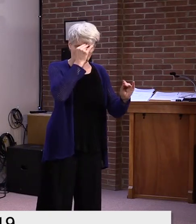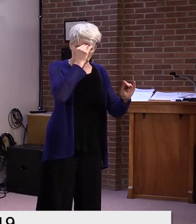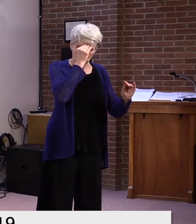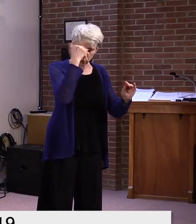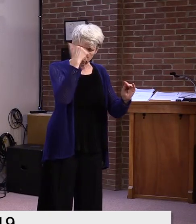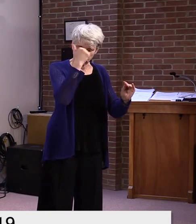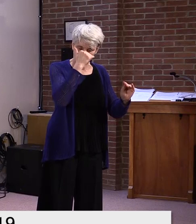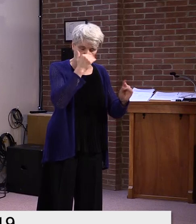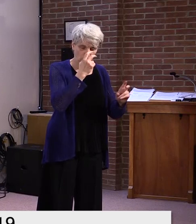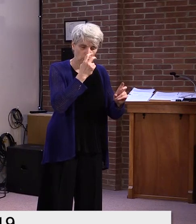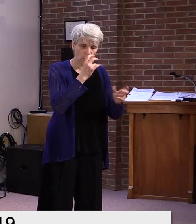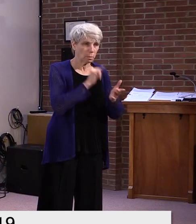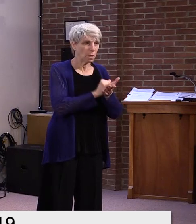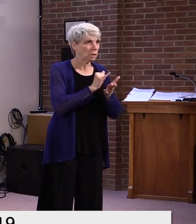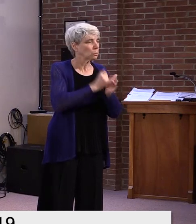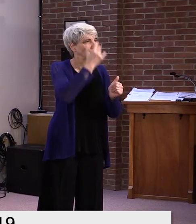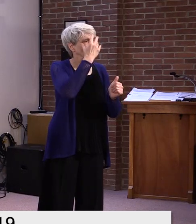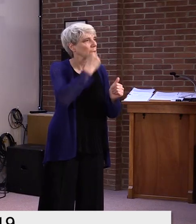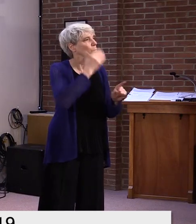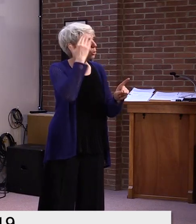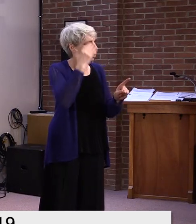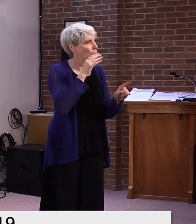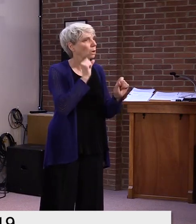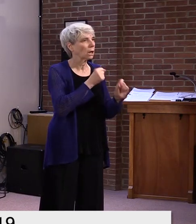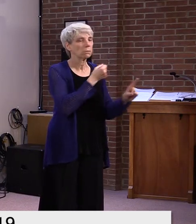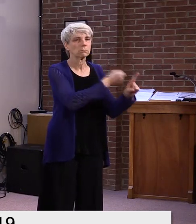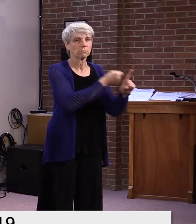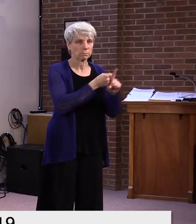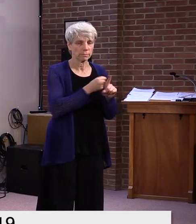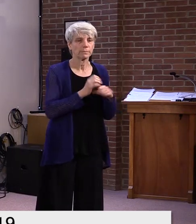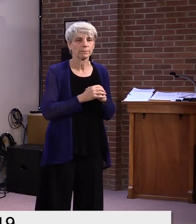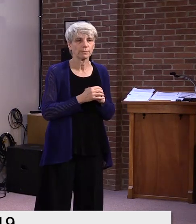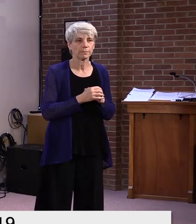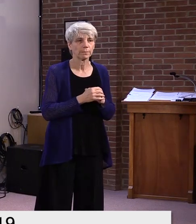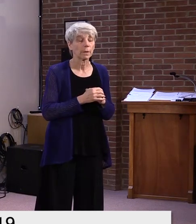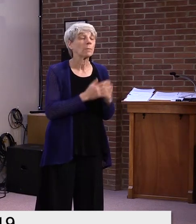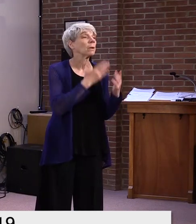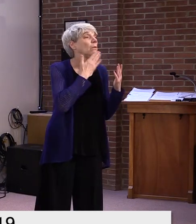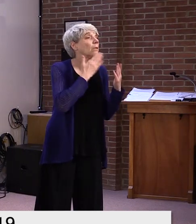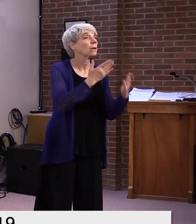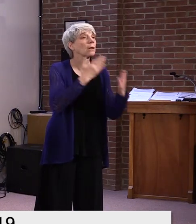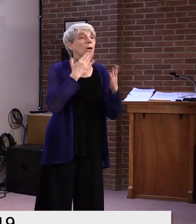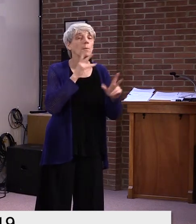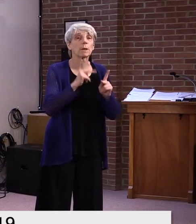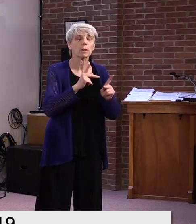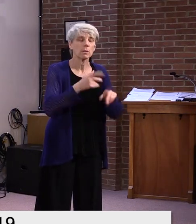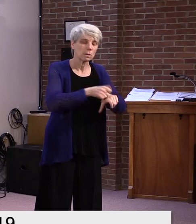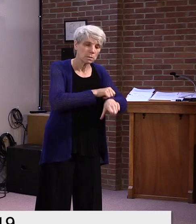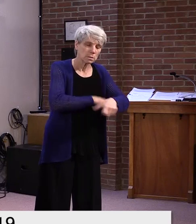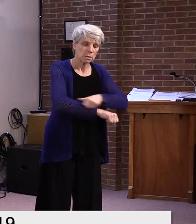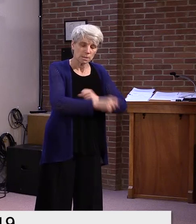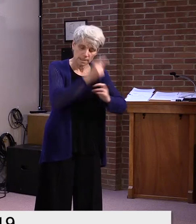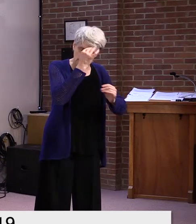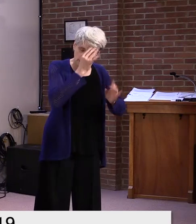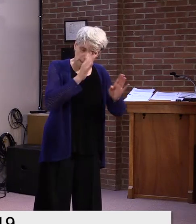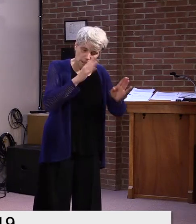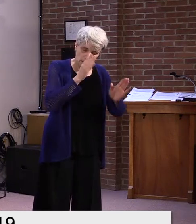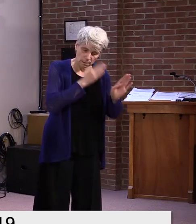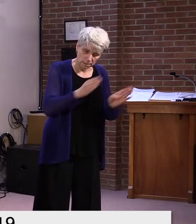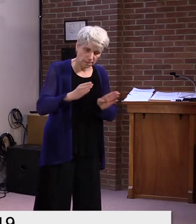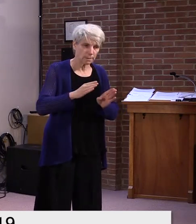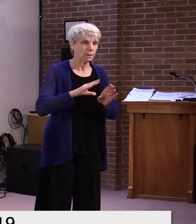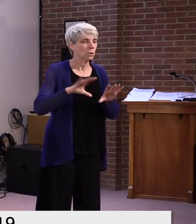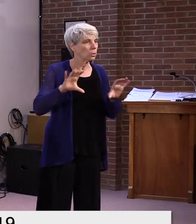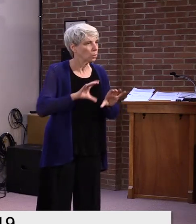your mind. Through hard work by many, especially those caregivers at these facilities, and with the proper